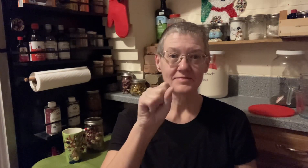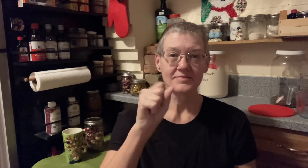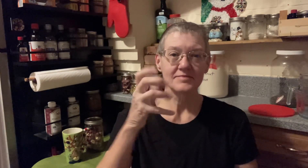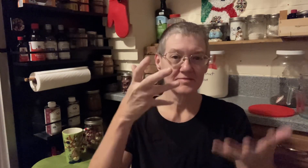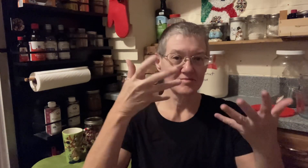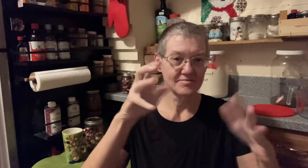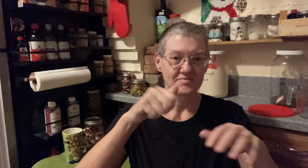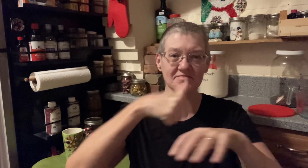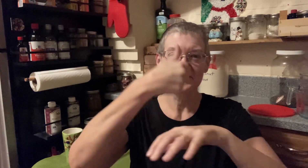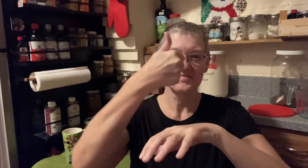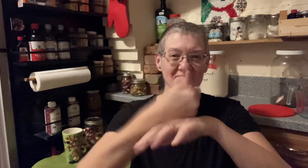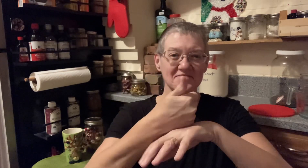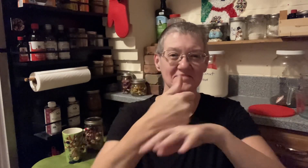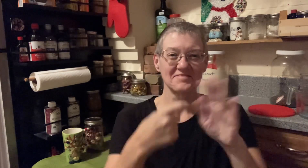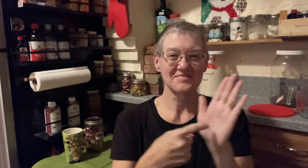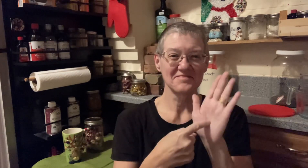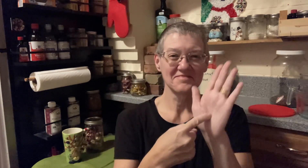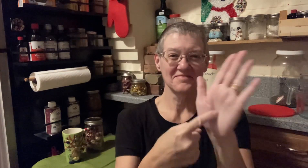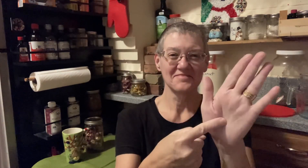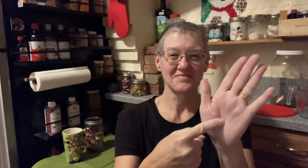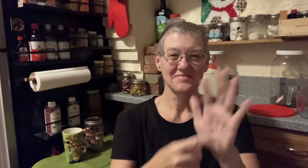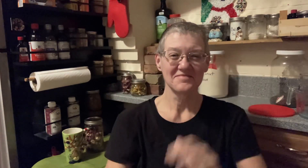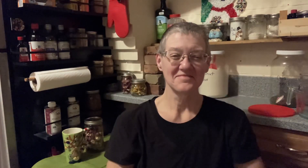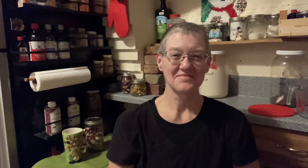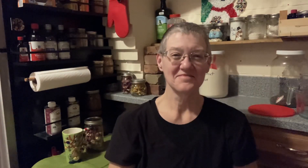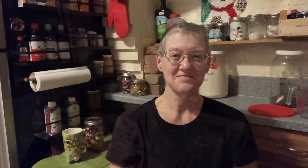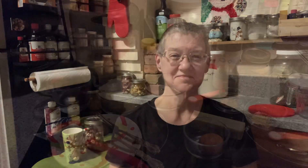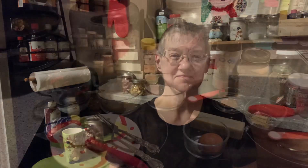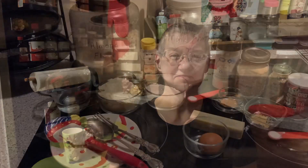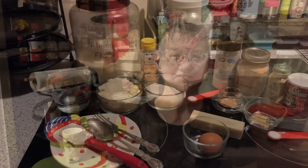I've already set out the supplies, so let me show you.